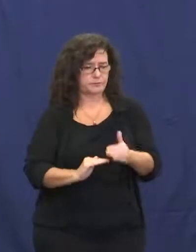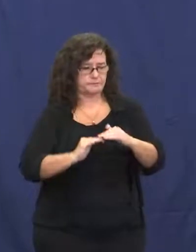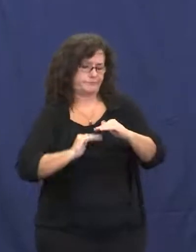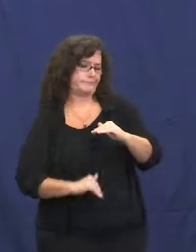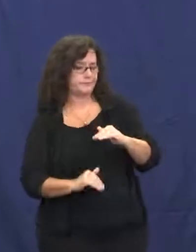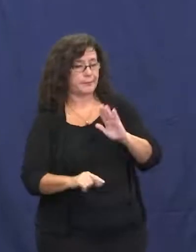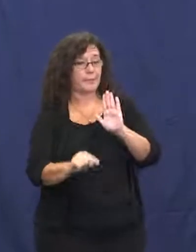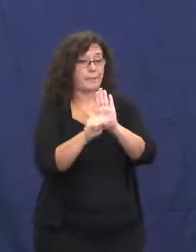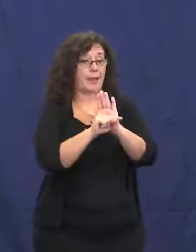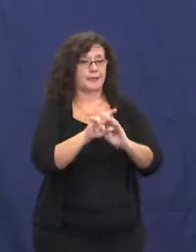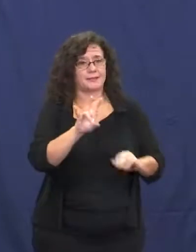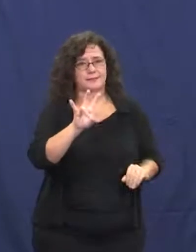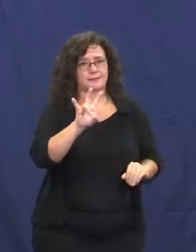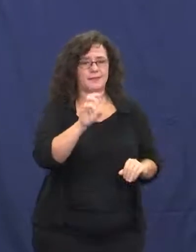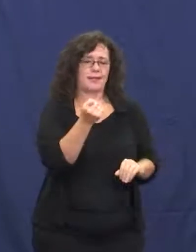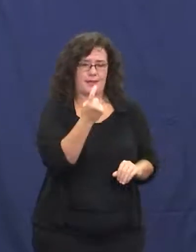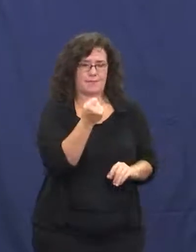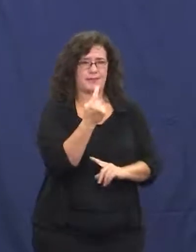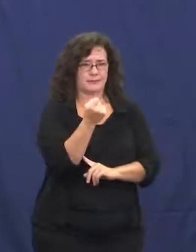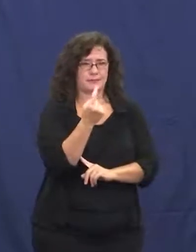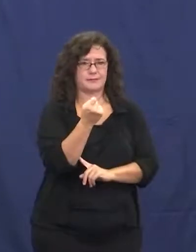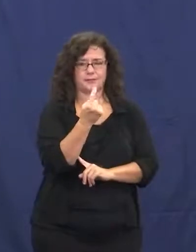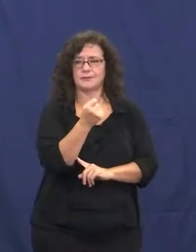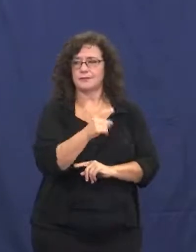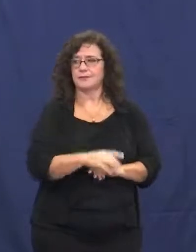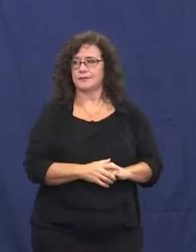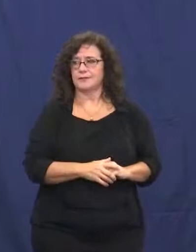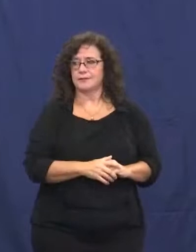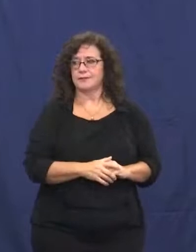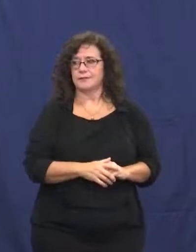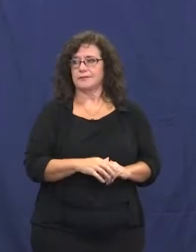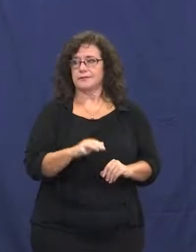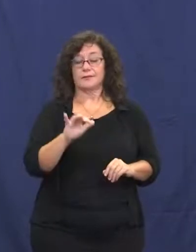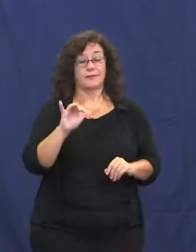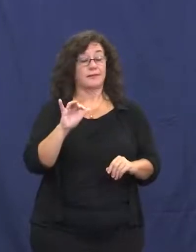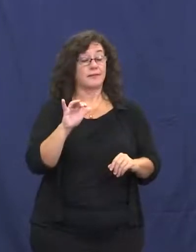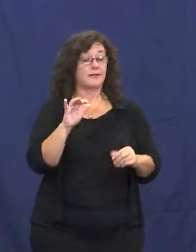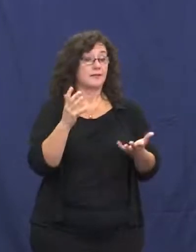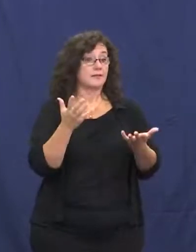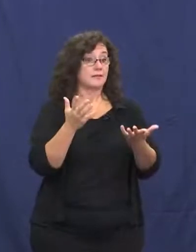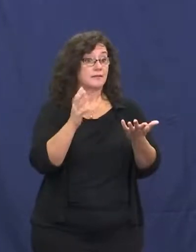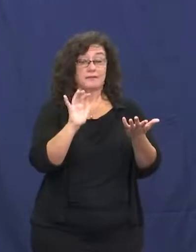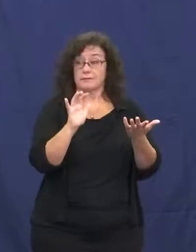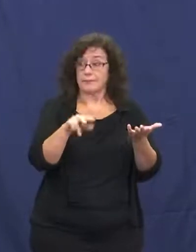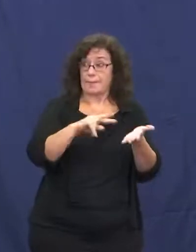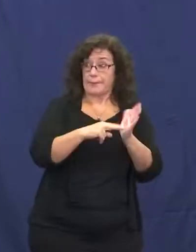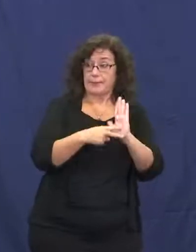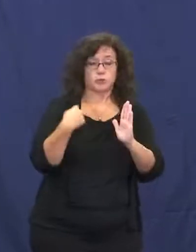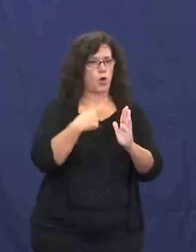we have a sustained decrease in hospitalization numbers.